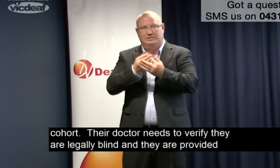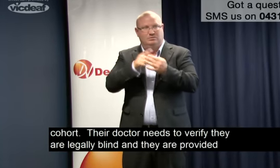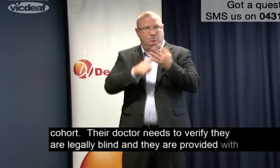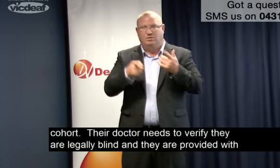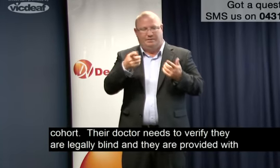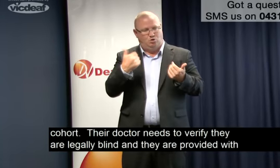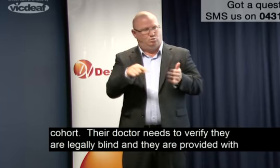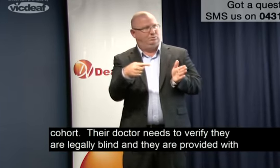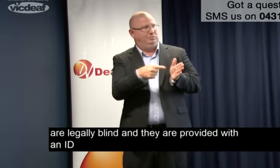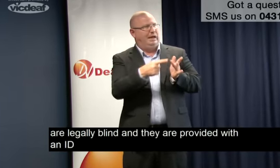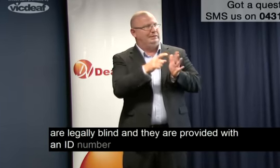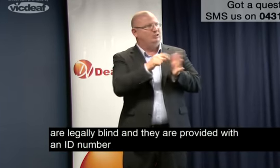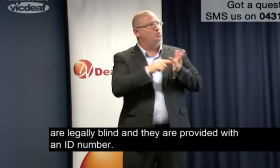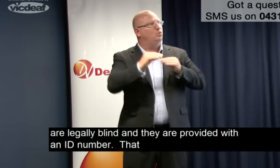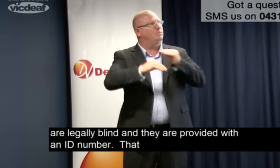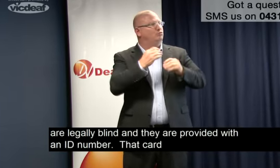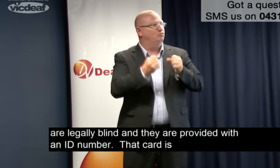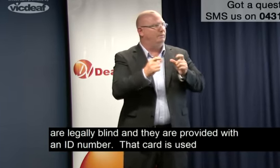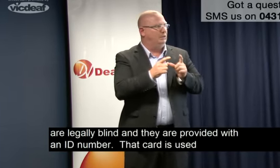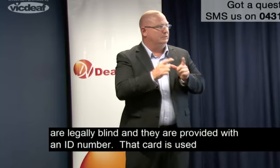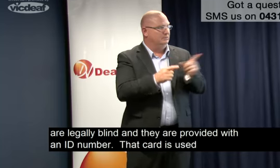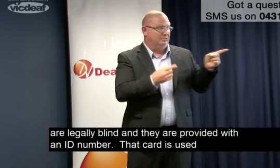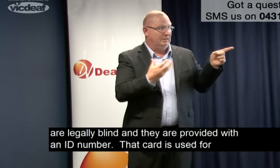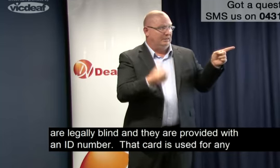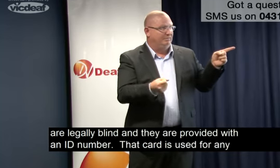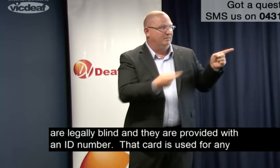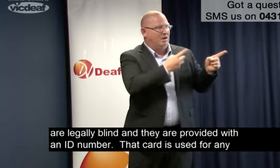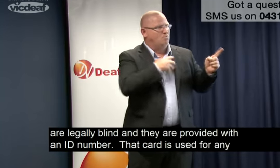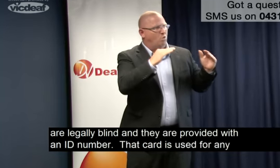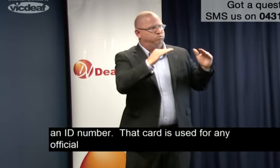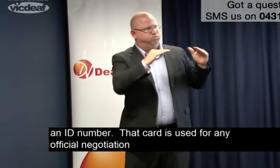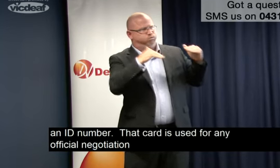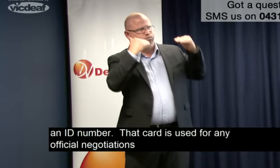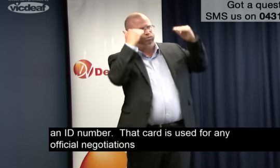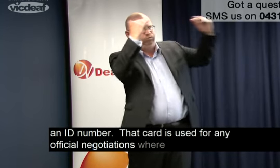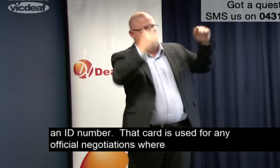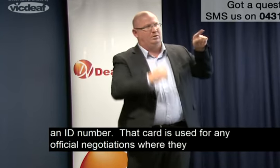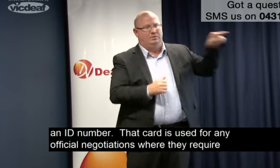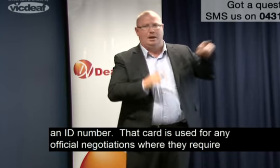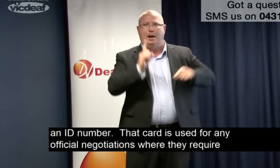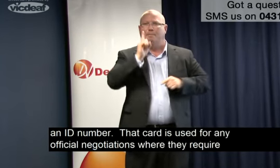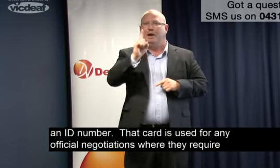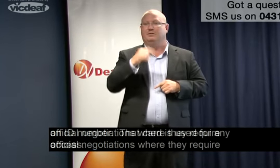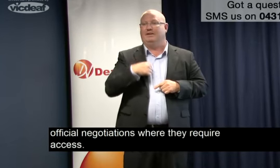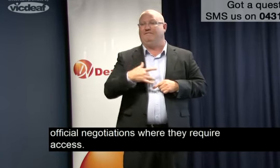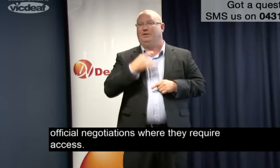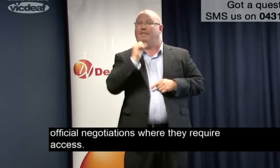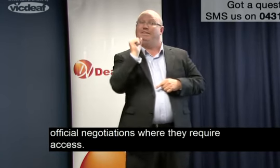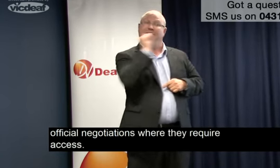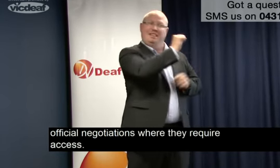negotiations where they require access, and that replaces the driver's licence. So that's quite strong